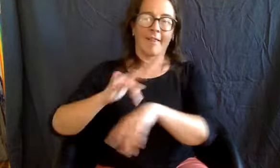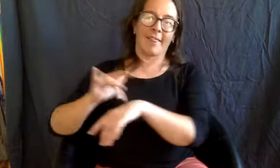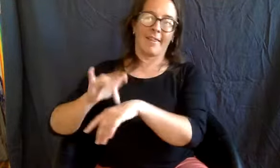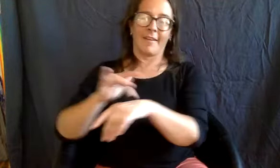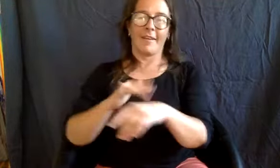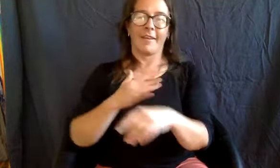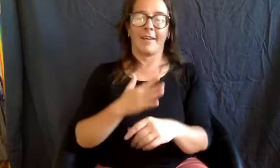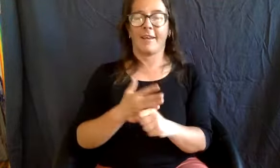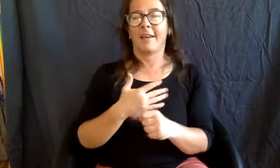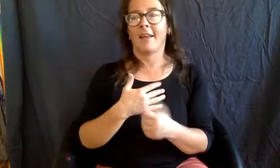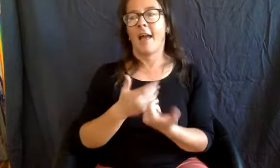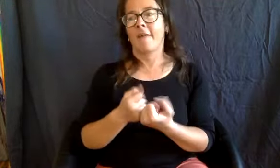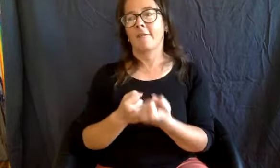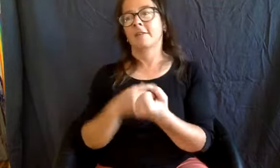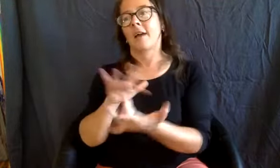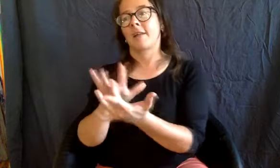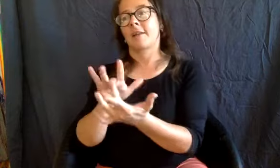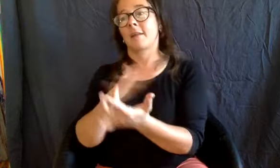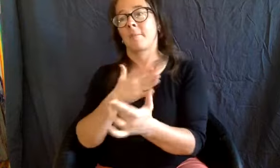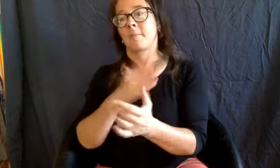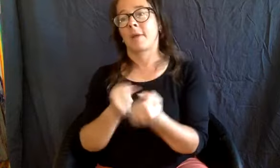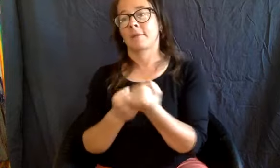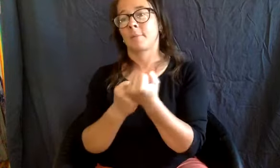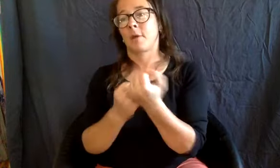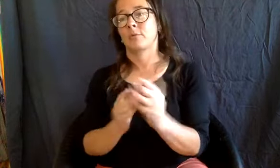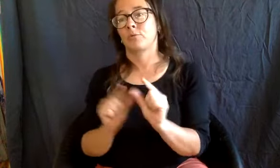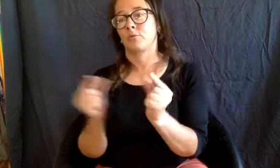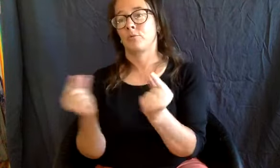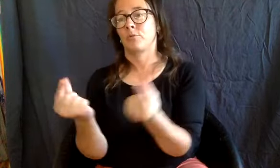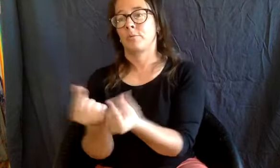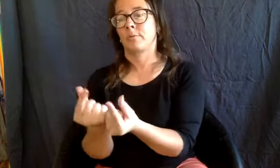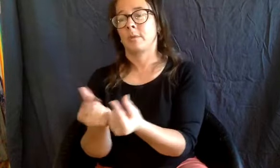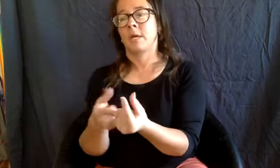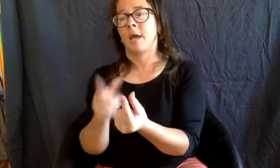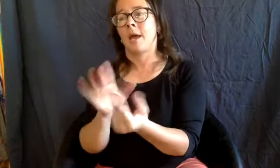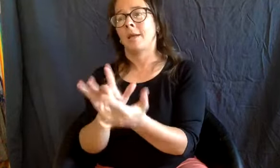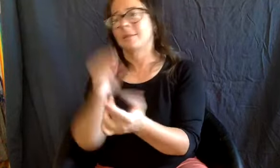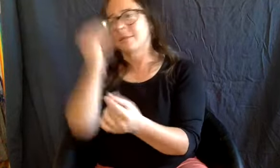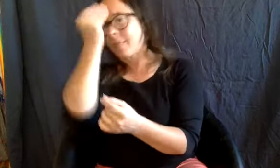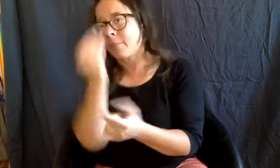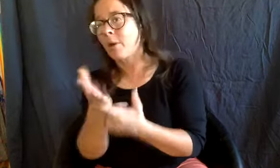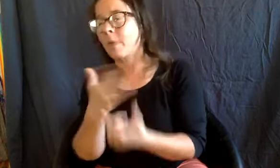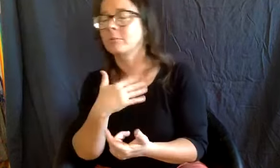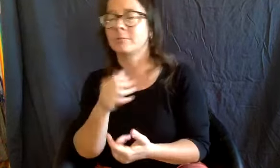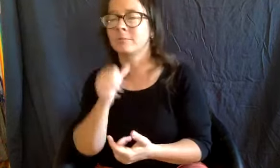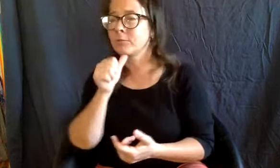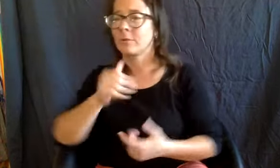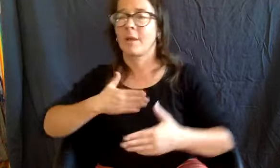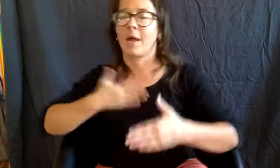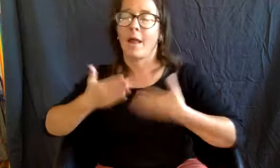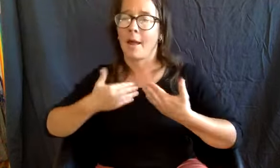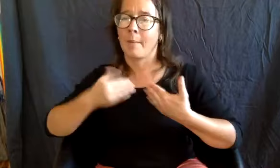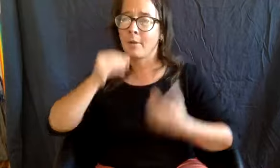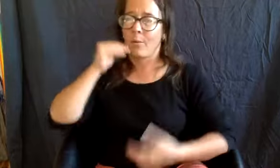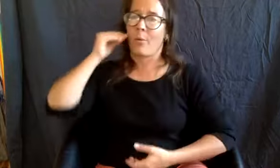an Al-Anon program means the people in your life get sober and do what you want them to do. That's not the Al-Anon program, and